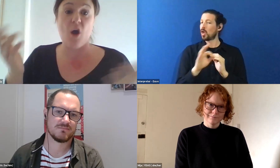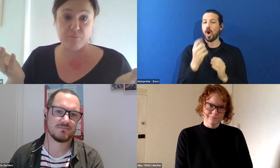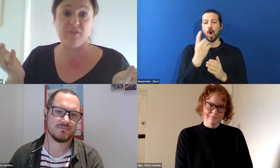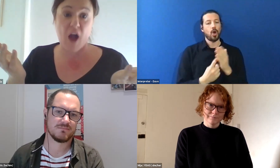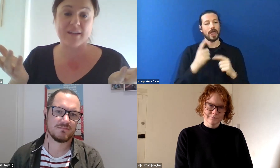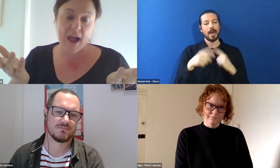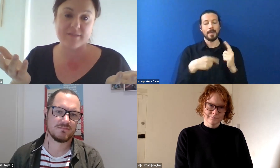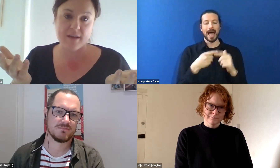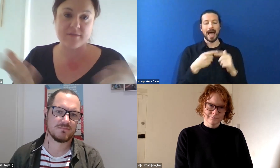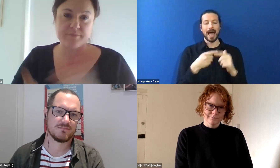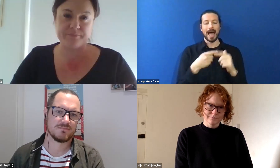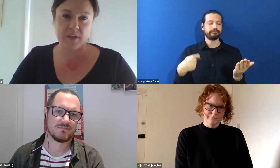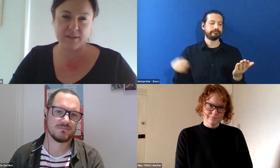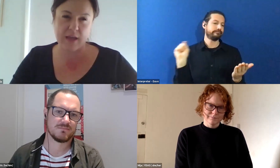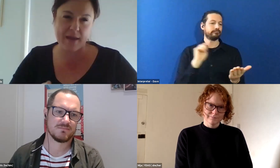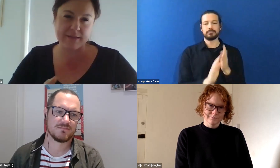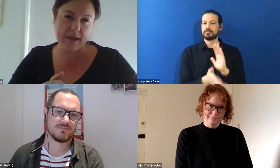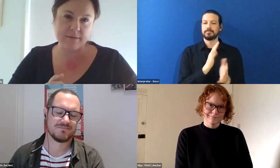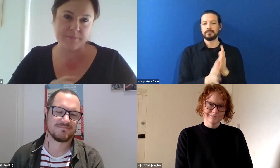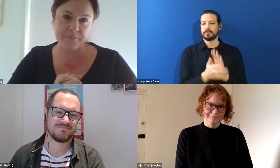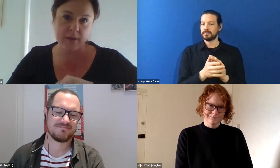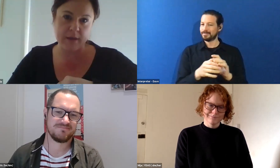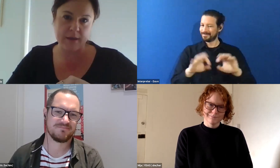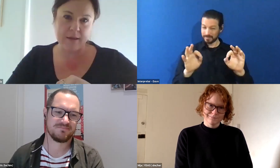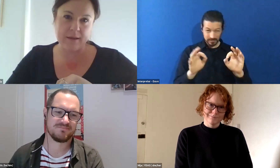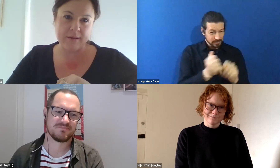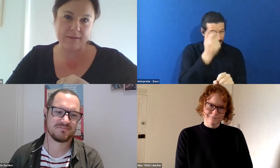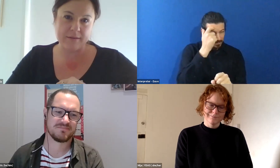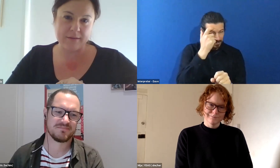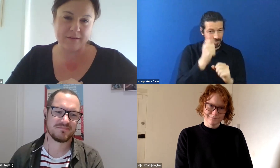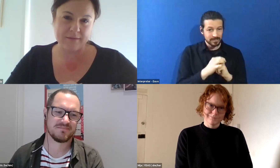saying I've provided access. Does that make sense?